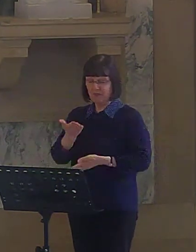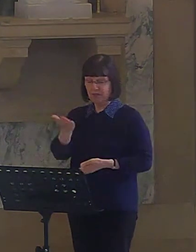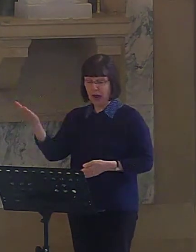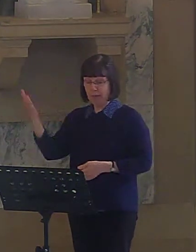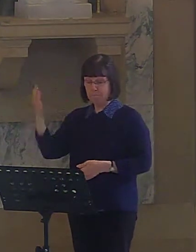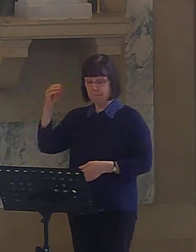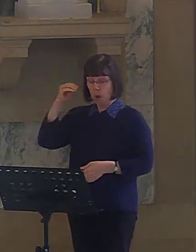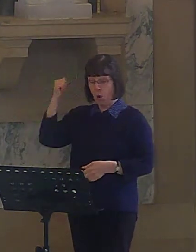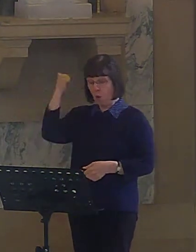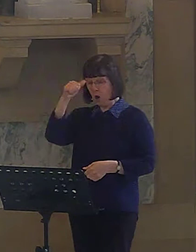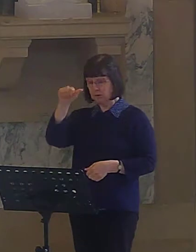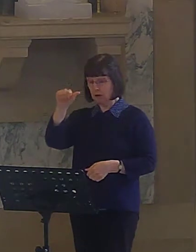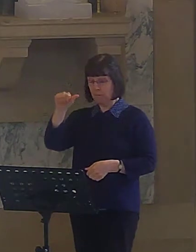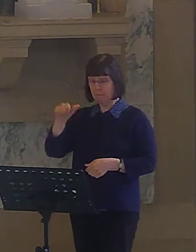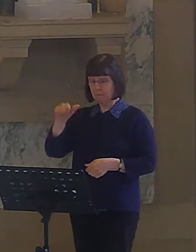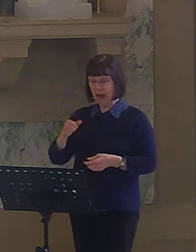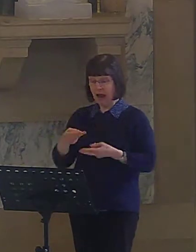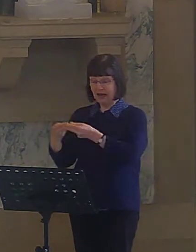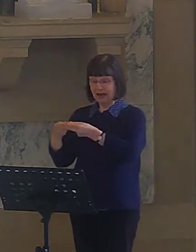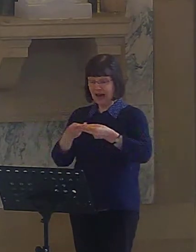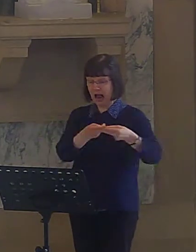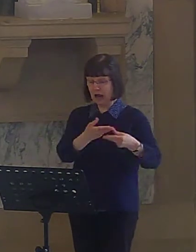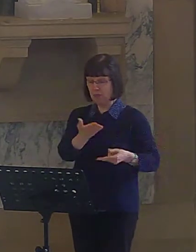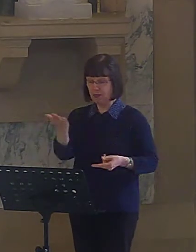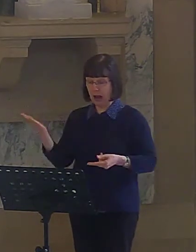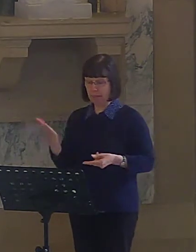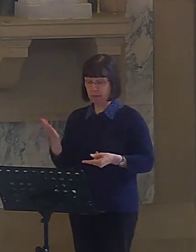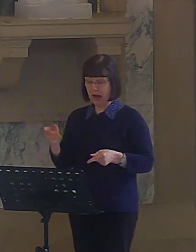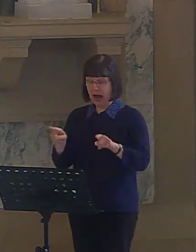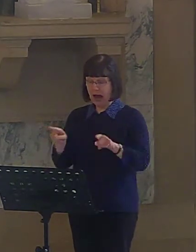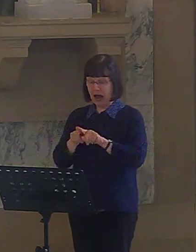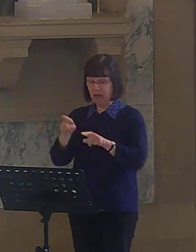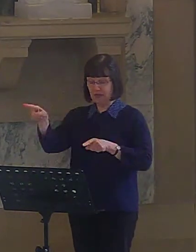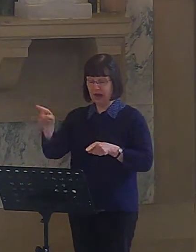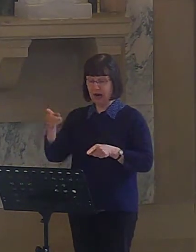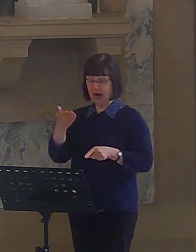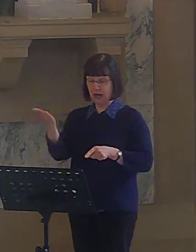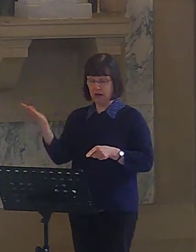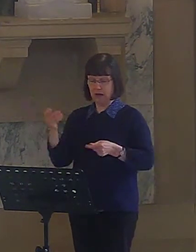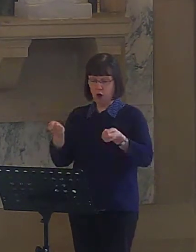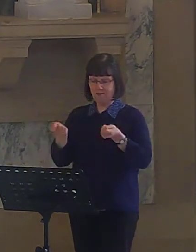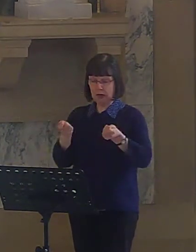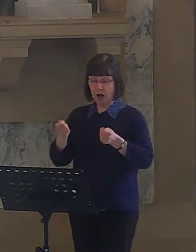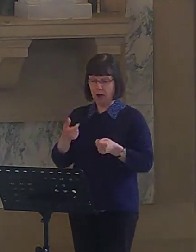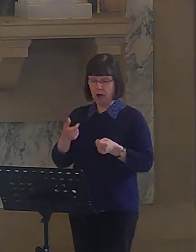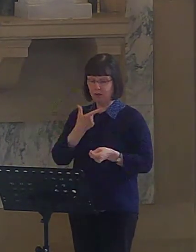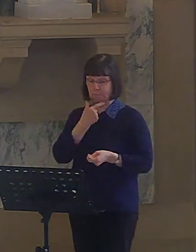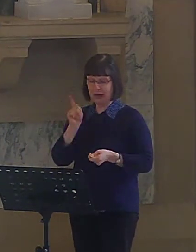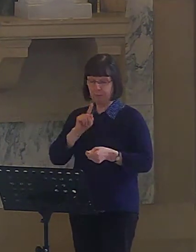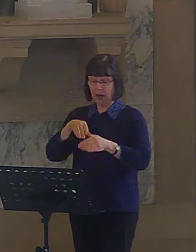Give them wisdom and guide them as they govern the people in the world.